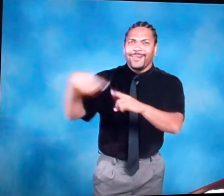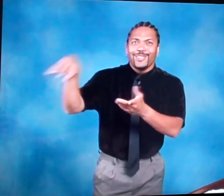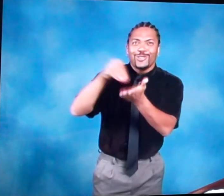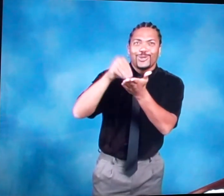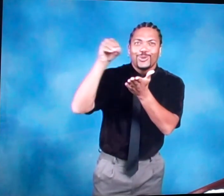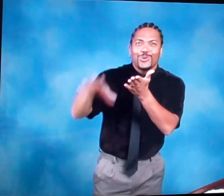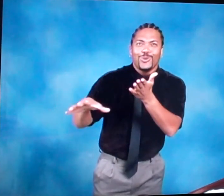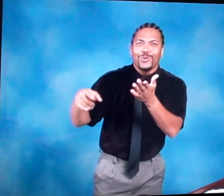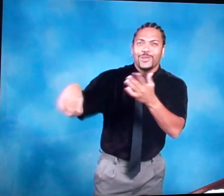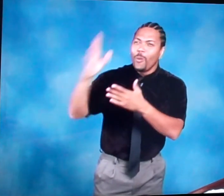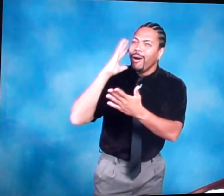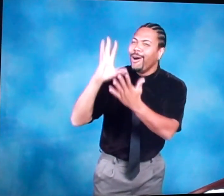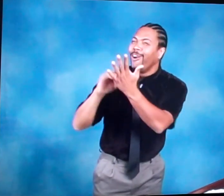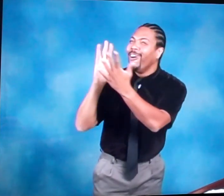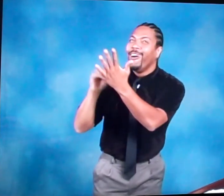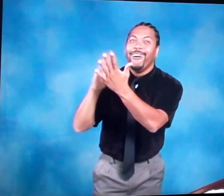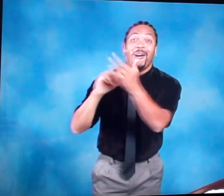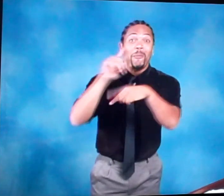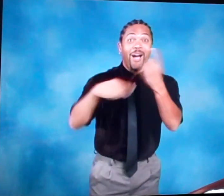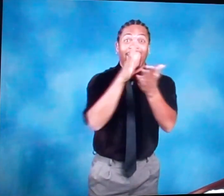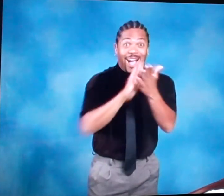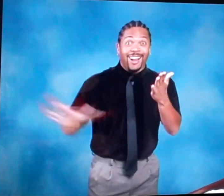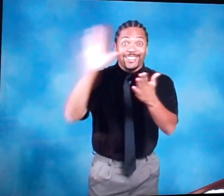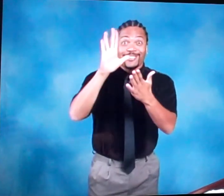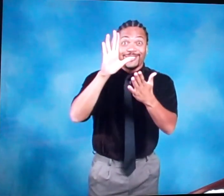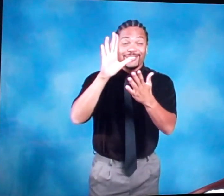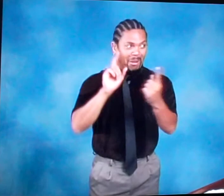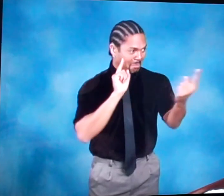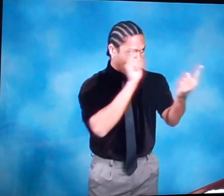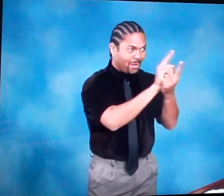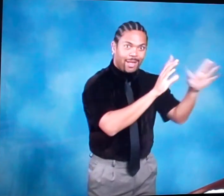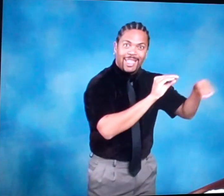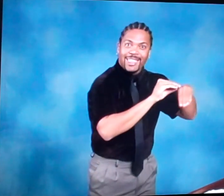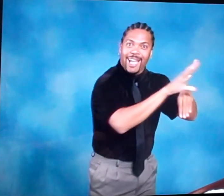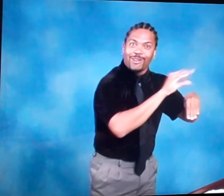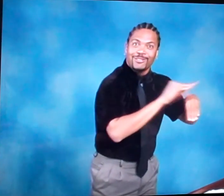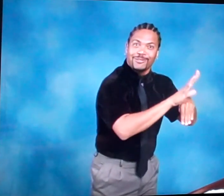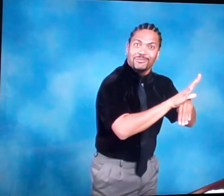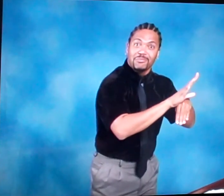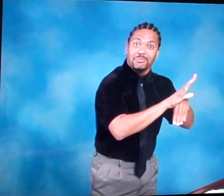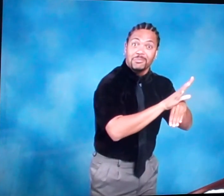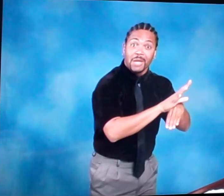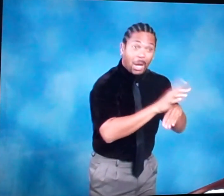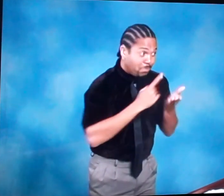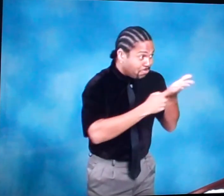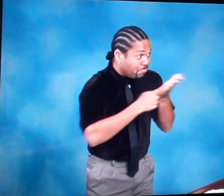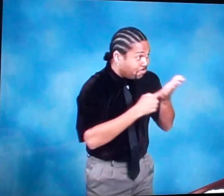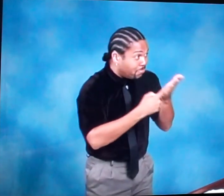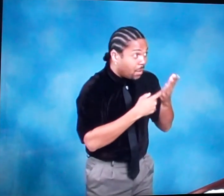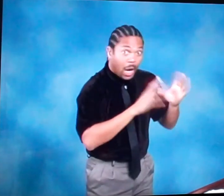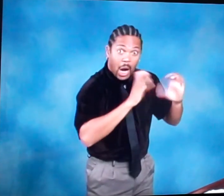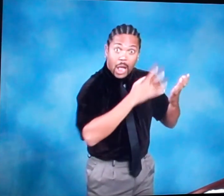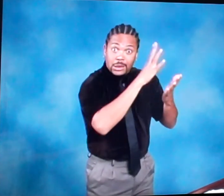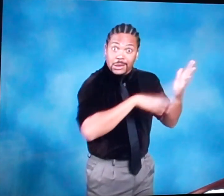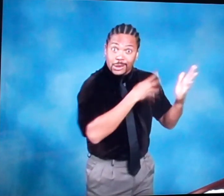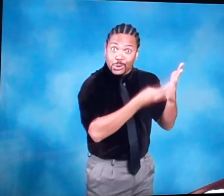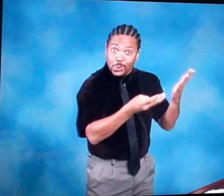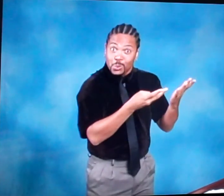week-long new student orientation. And you'll get to learn so much about the college, you'll meet the advisors, you'll be able to figure things out